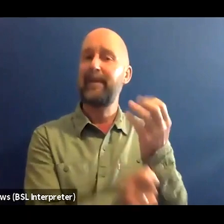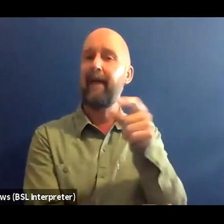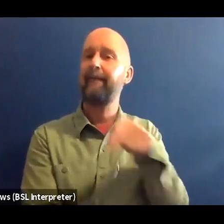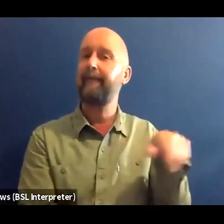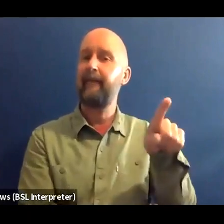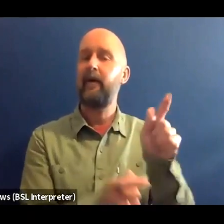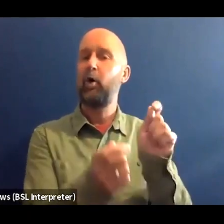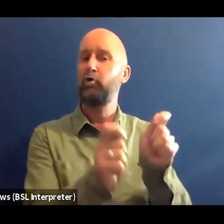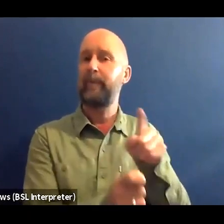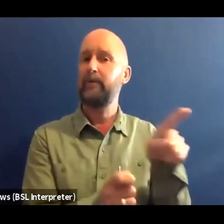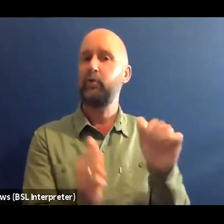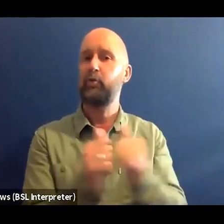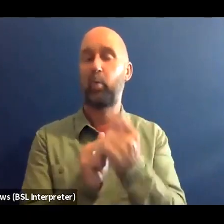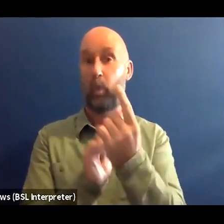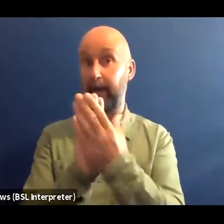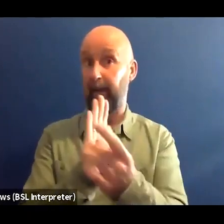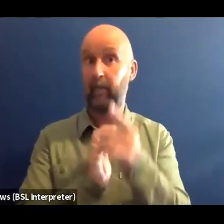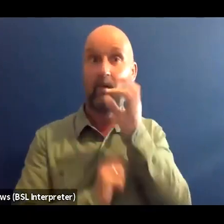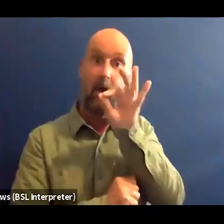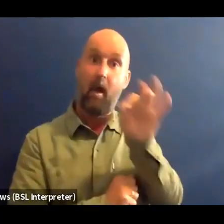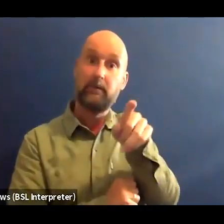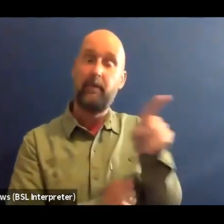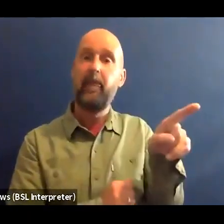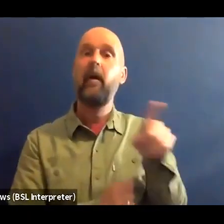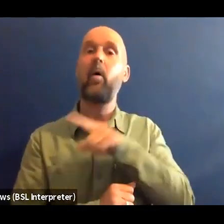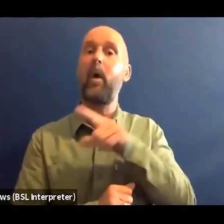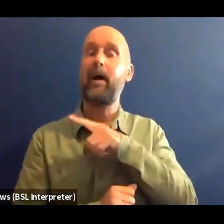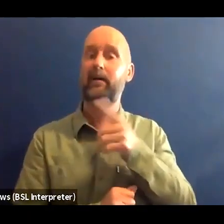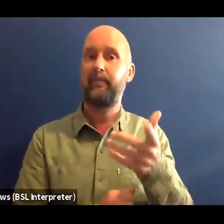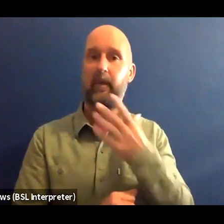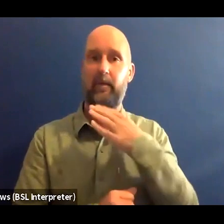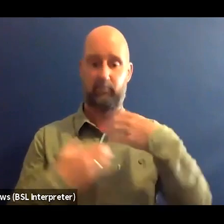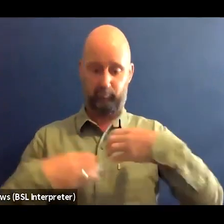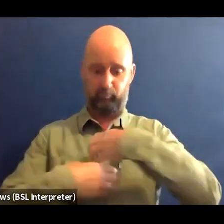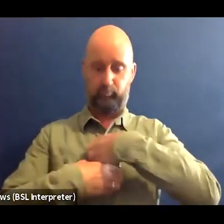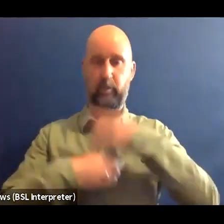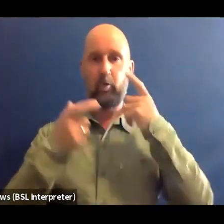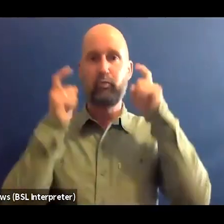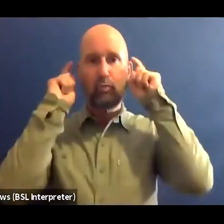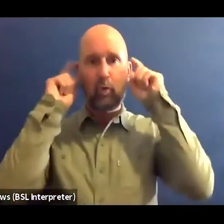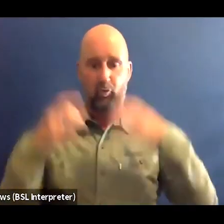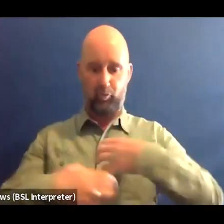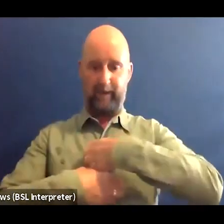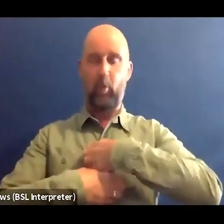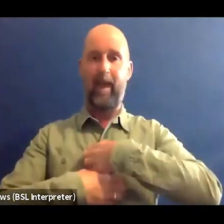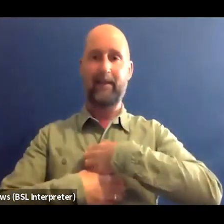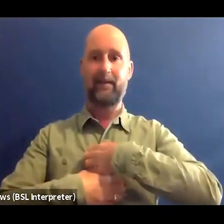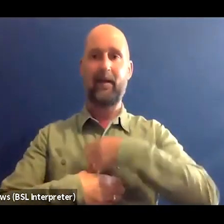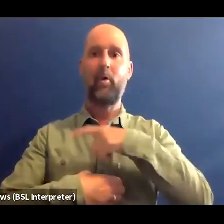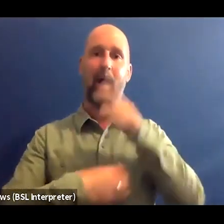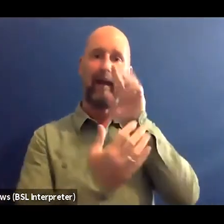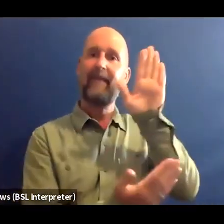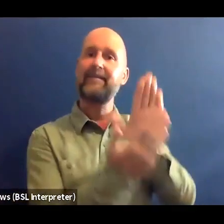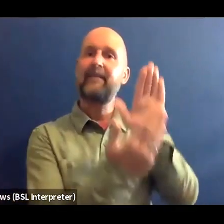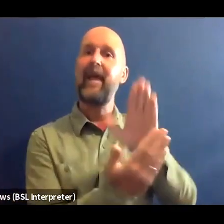there. So for example, I had a radio aid. I still have it, so if we're back face-to-face, I can use that